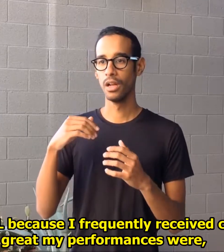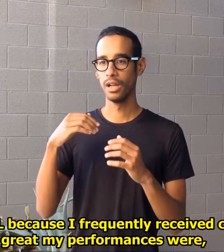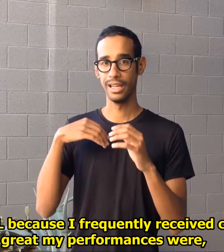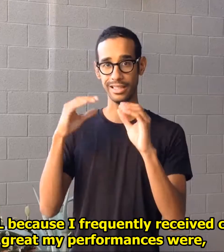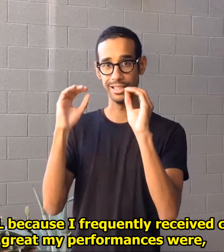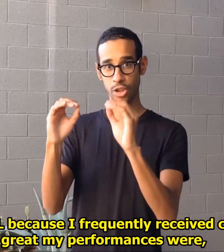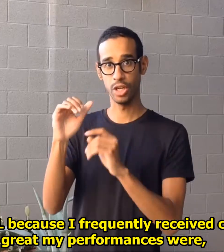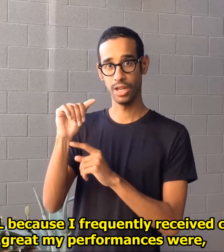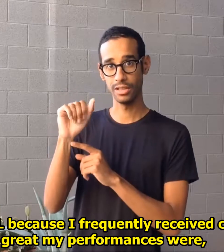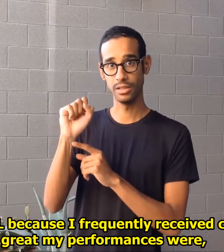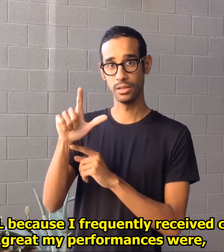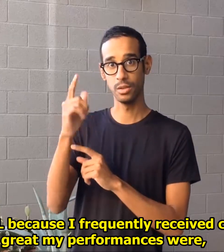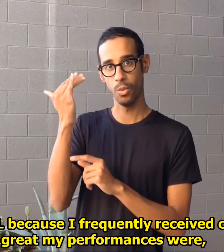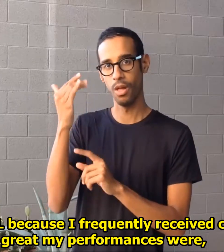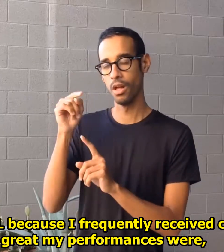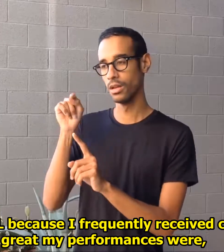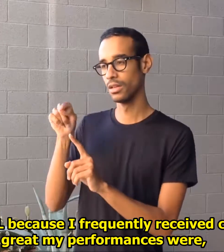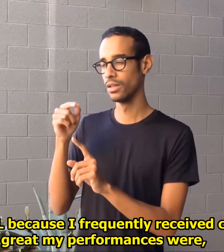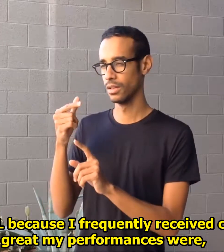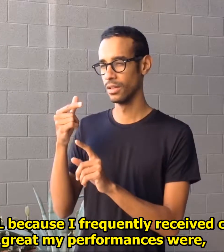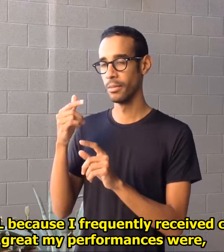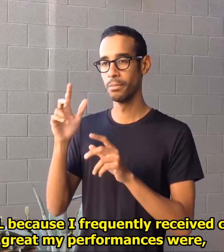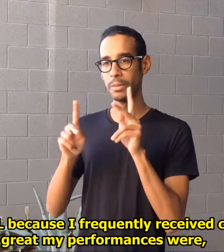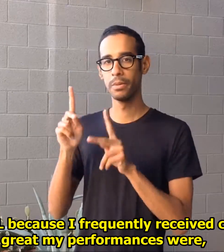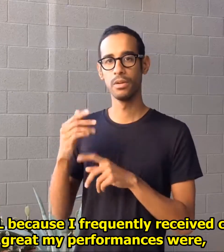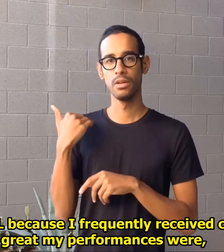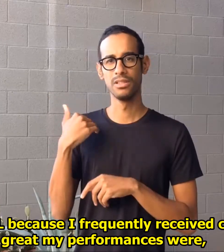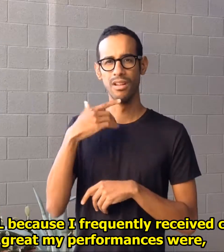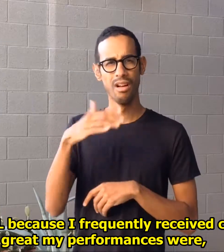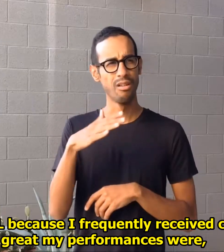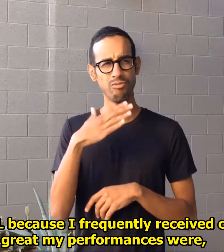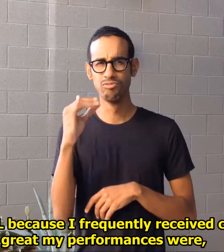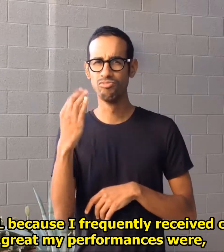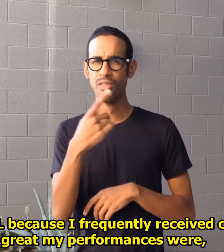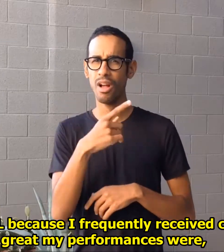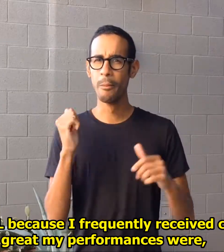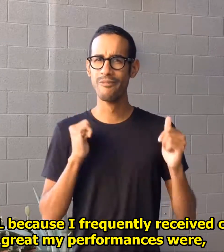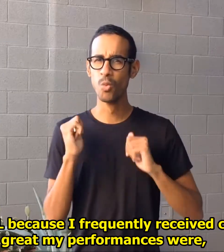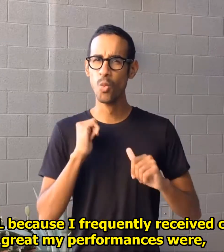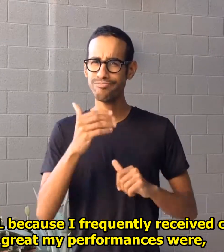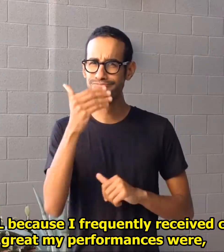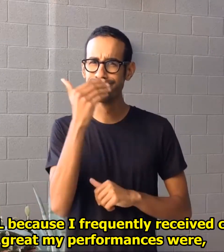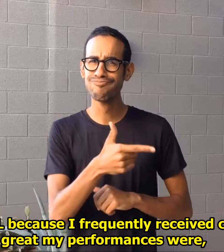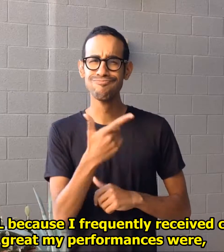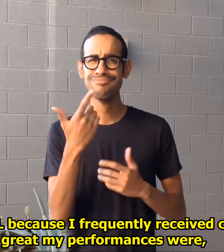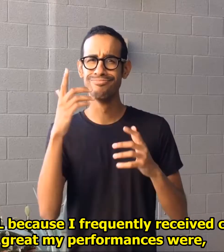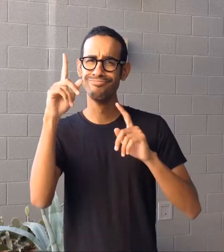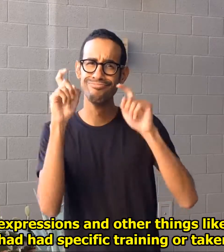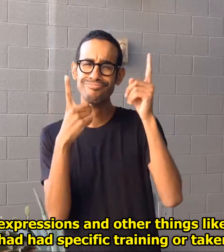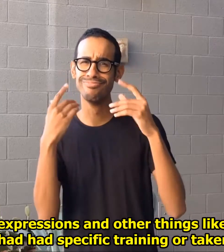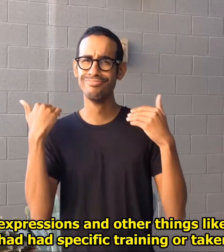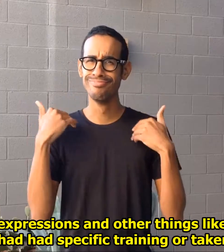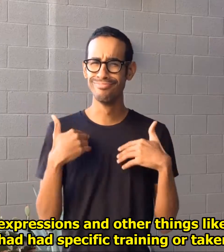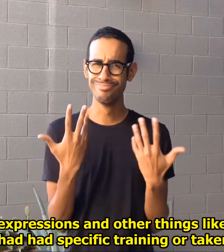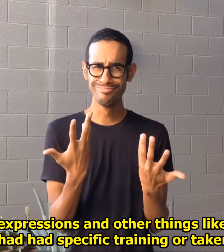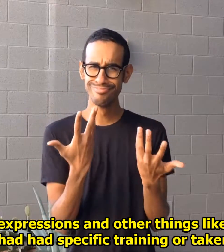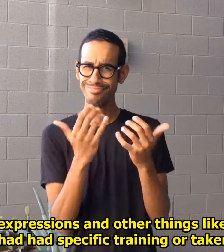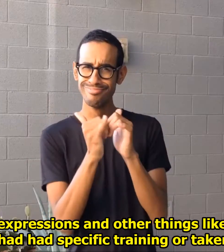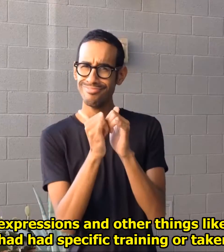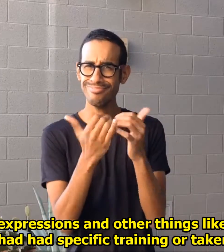I chose to teach ASL because I frequently received comments on how great my performances were, including my facial expressions and